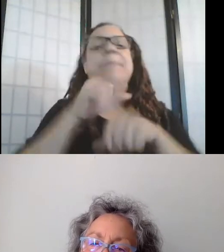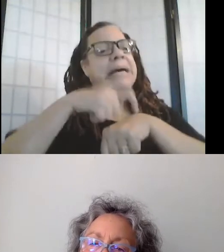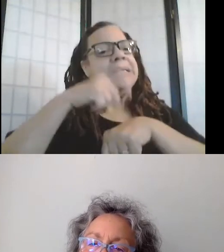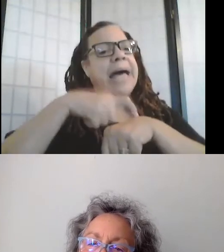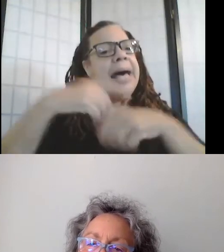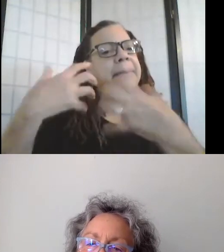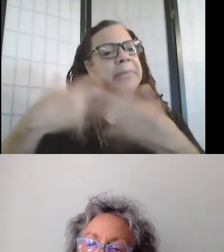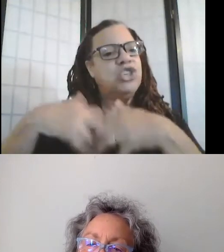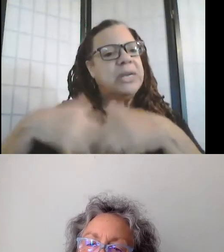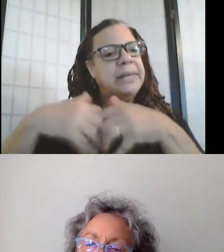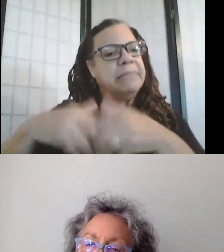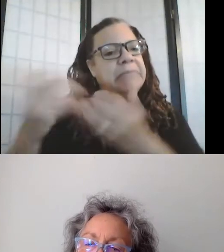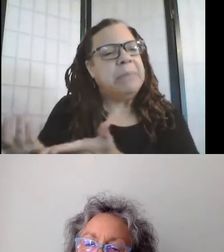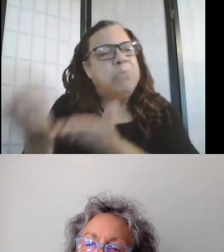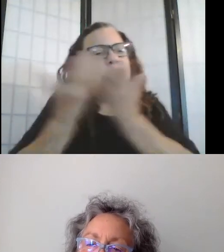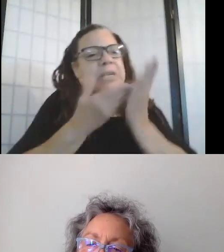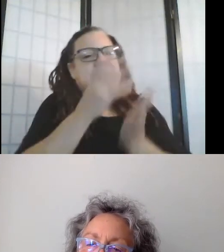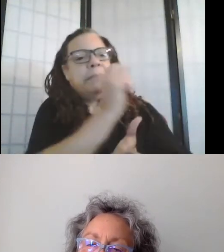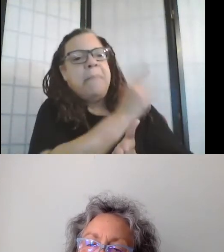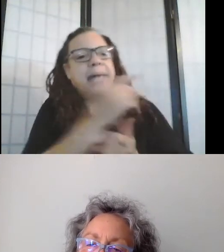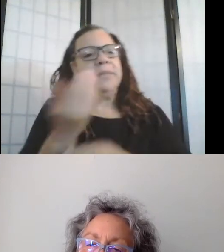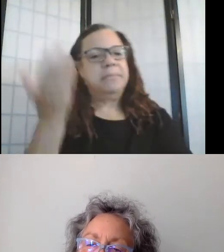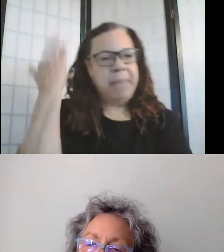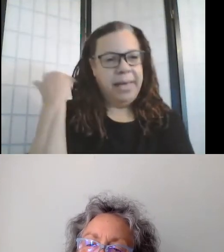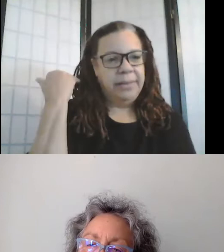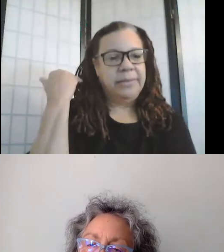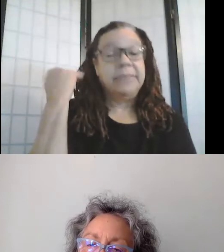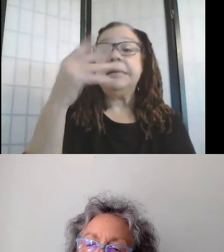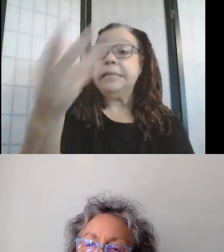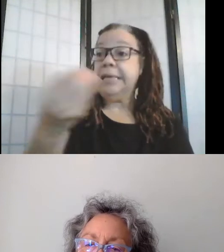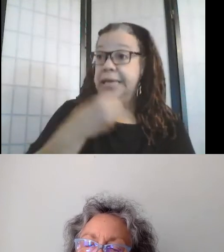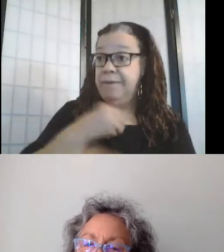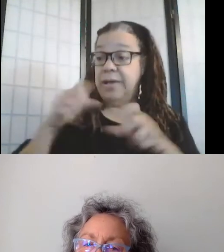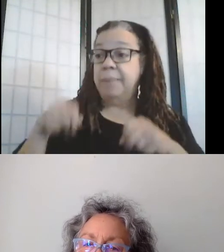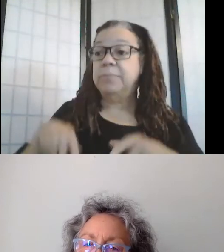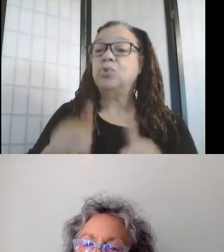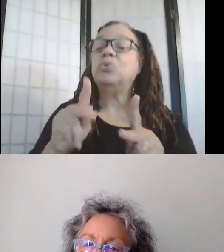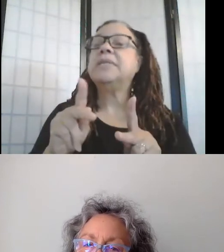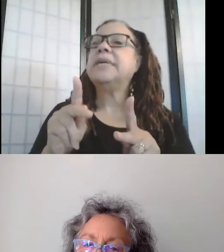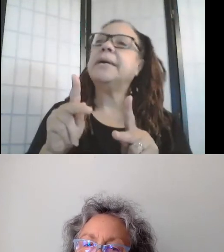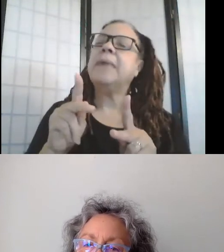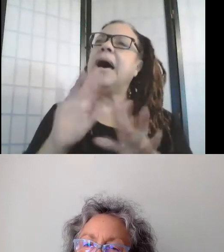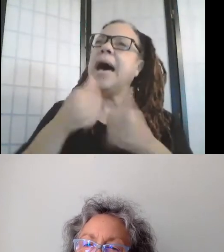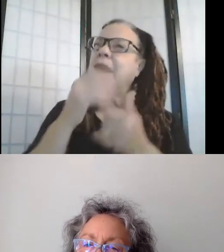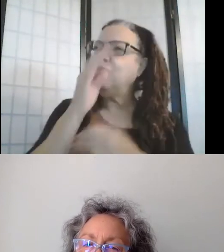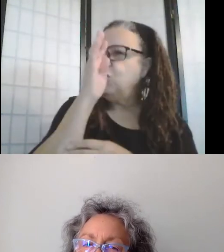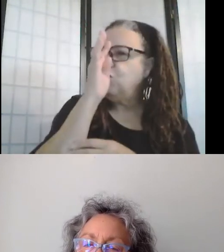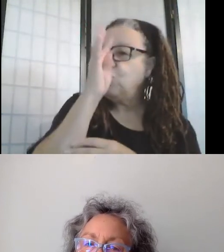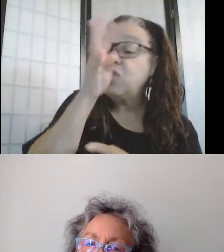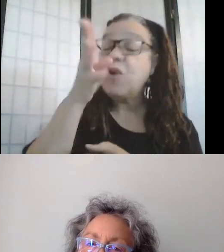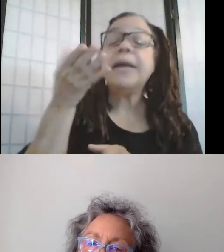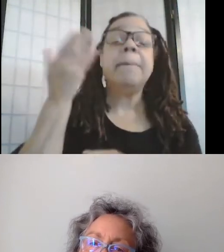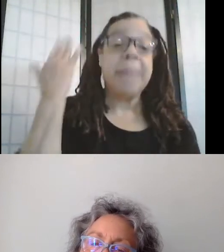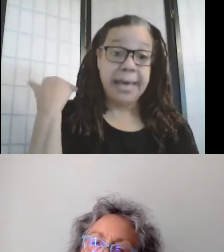carry us back, and gives us an opportunity in a way to recreate a past, and in some